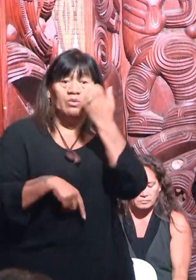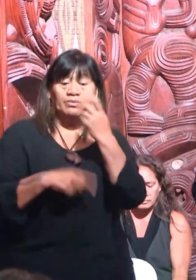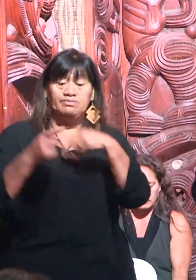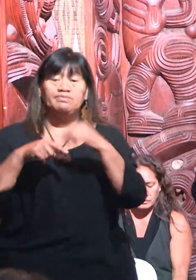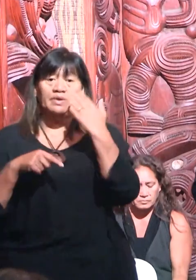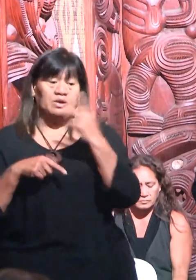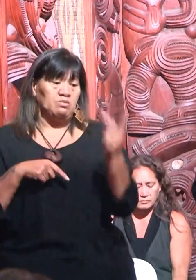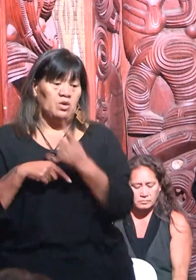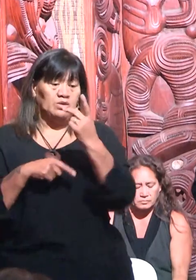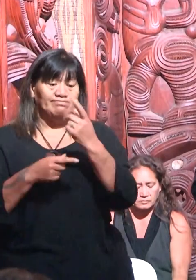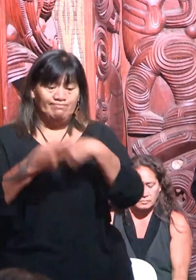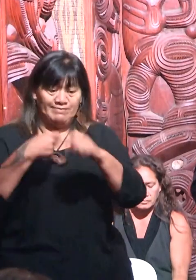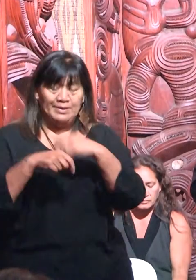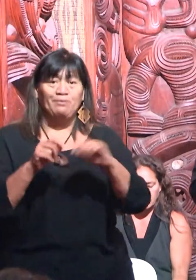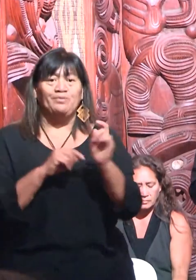nation.